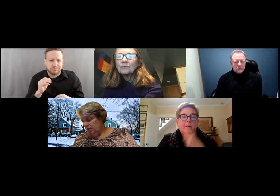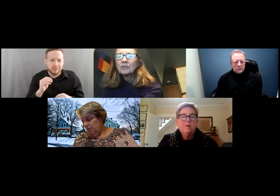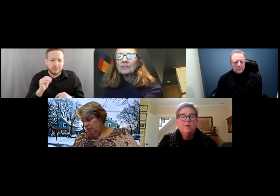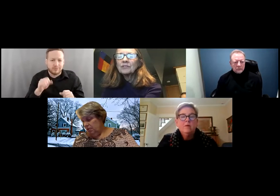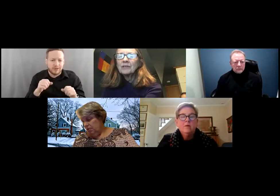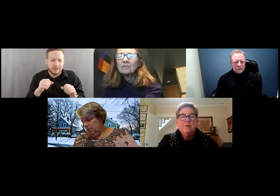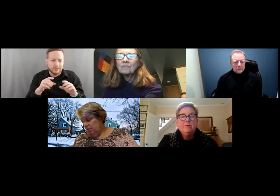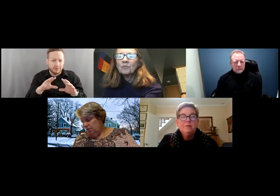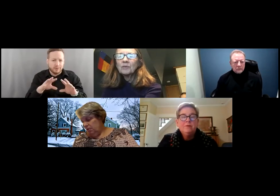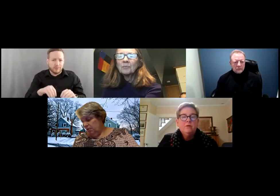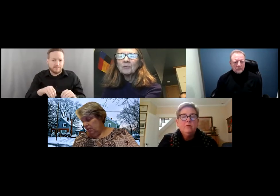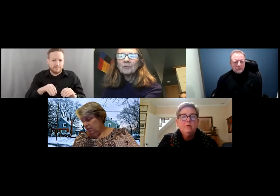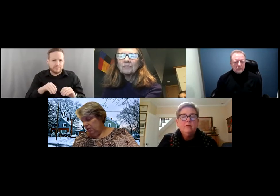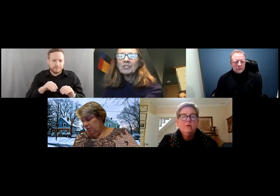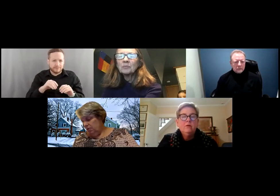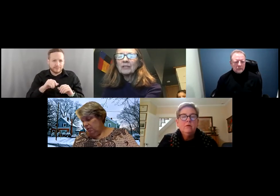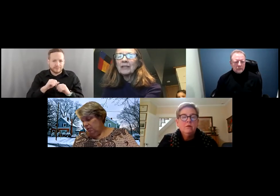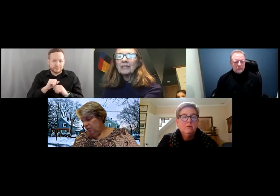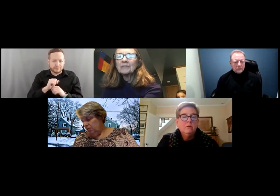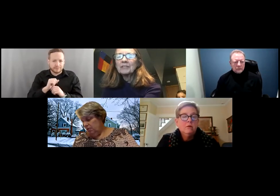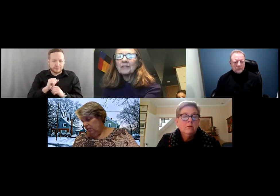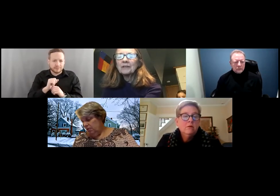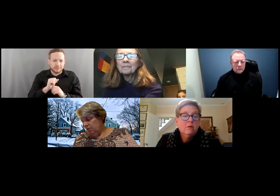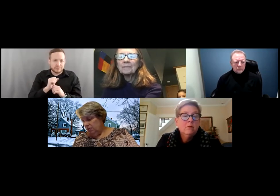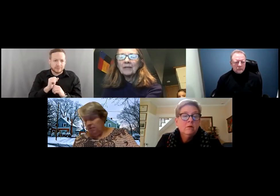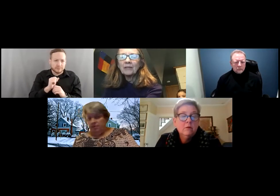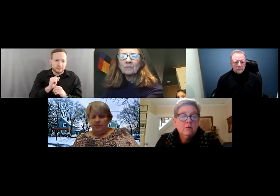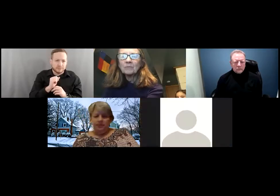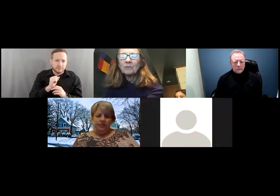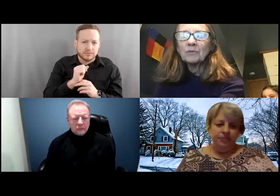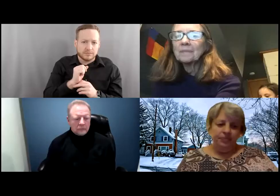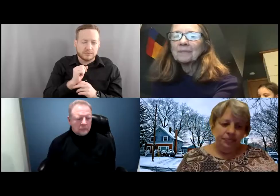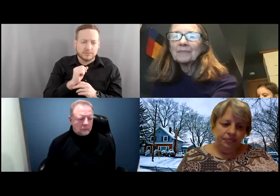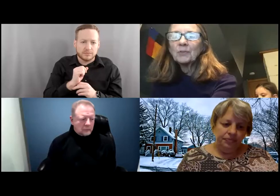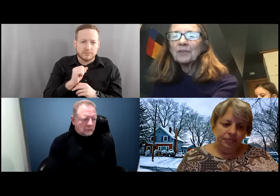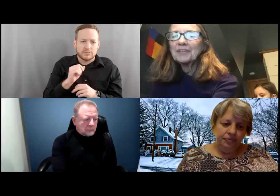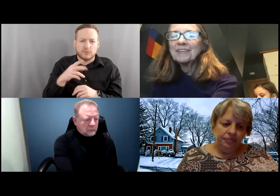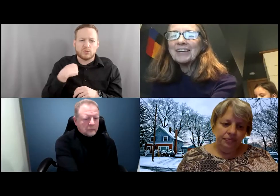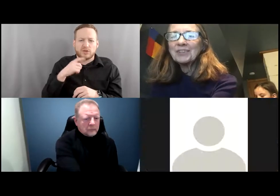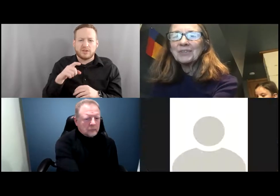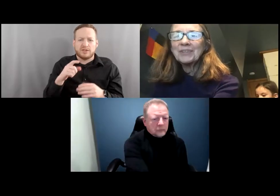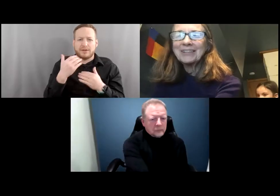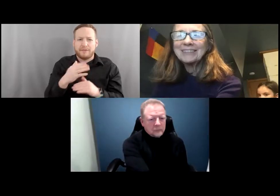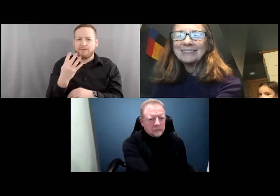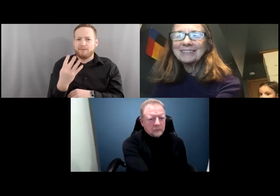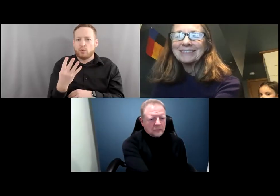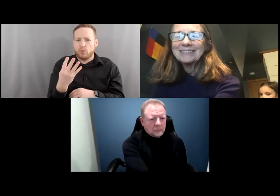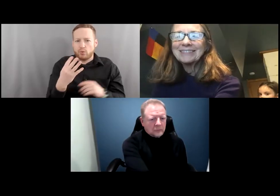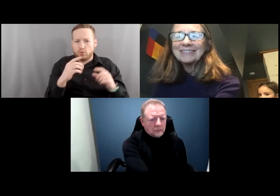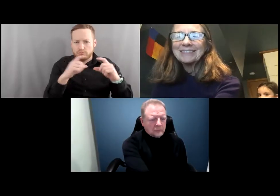So if we could just have 4 people visible at any given time, that helps with our quality. Thank you.